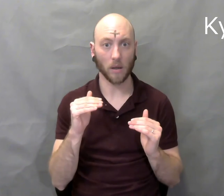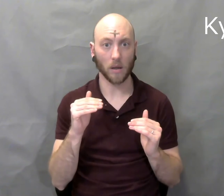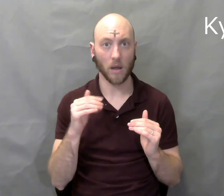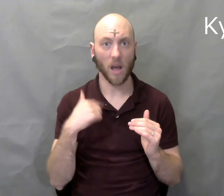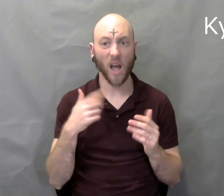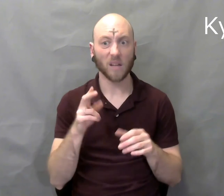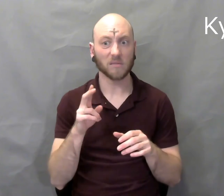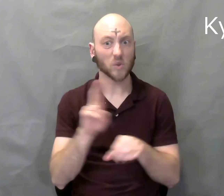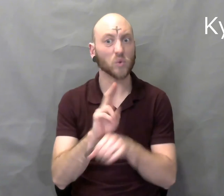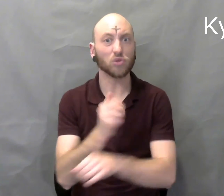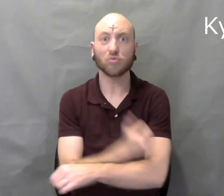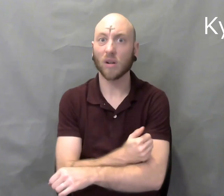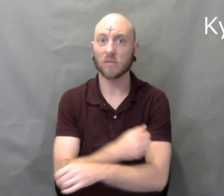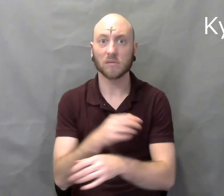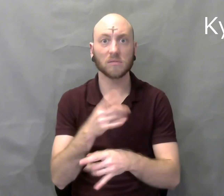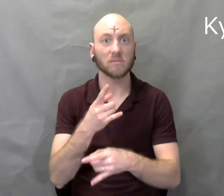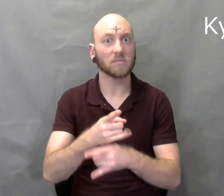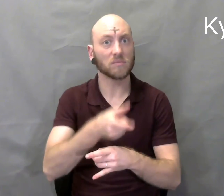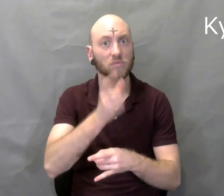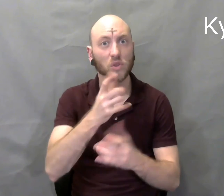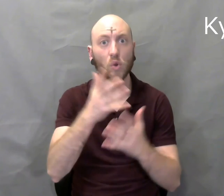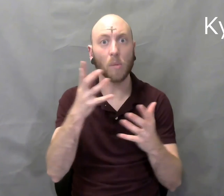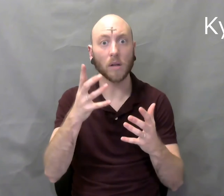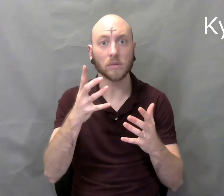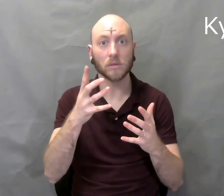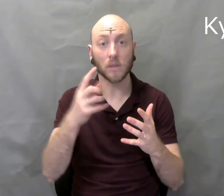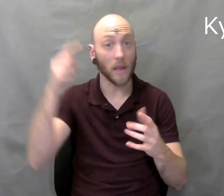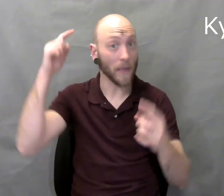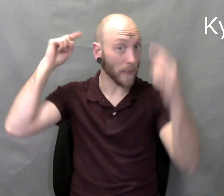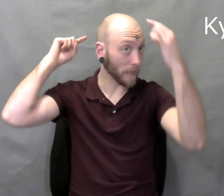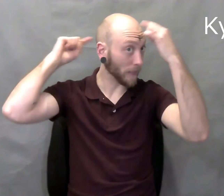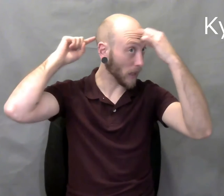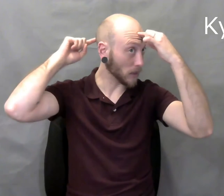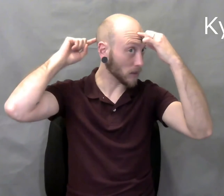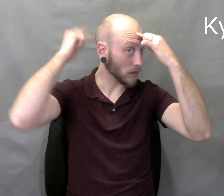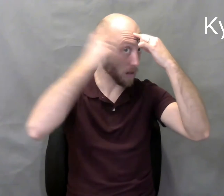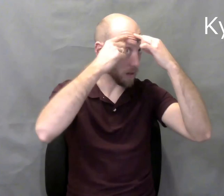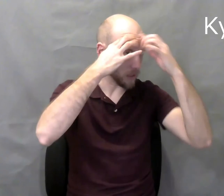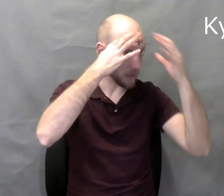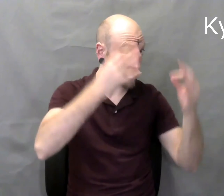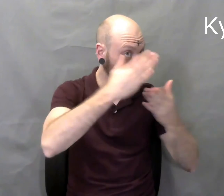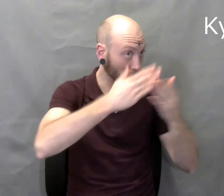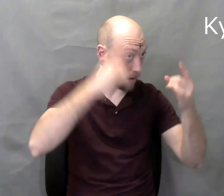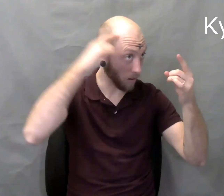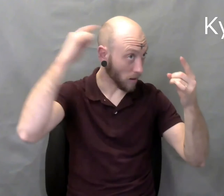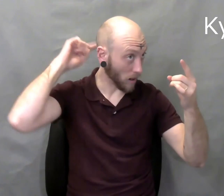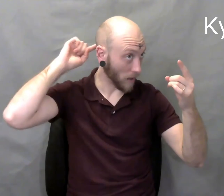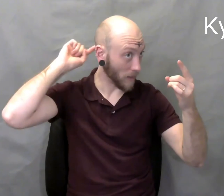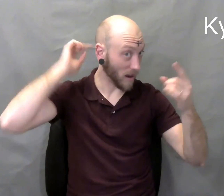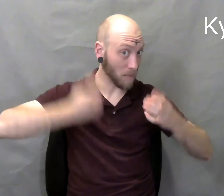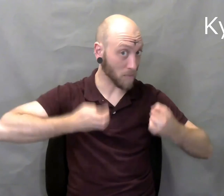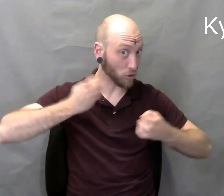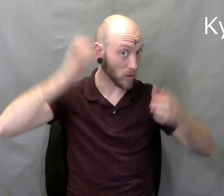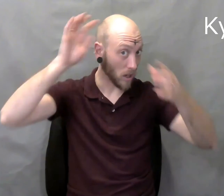felt in the back of my brain was disconnected from the decision maker in the front of my brain, and that there